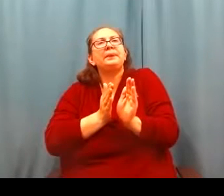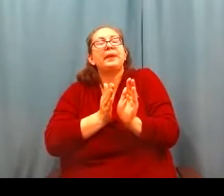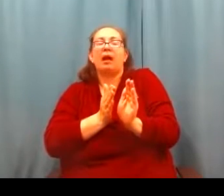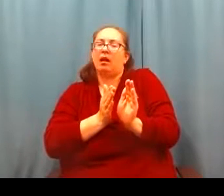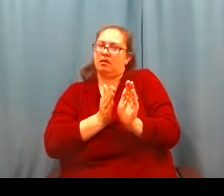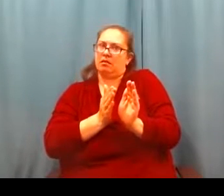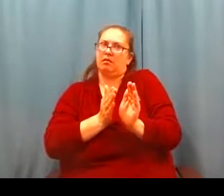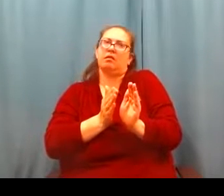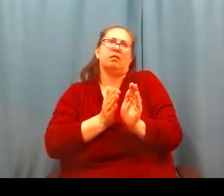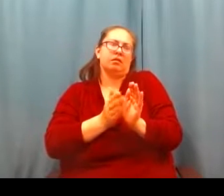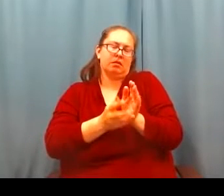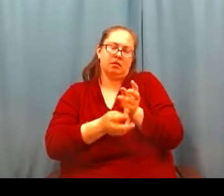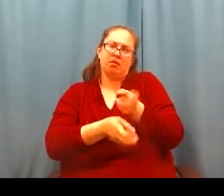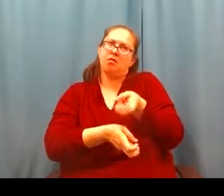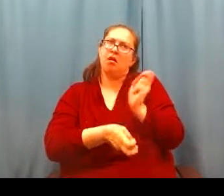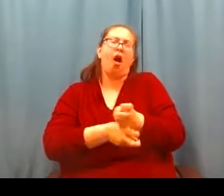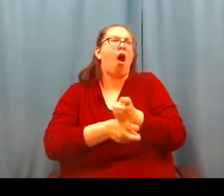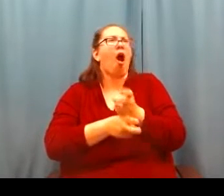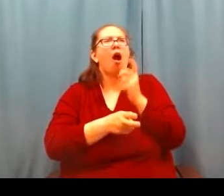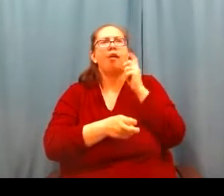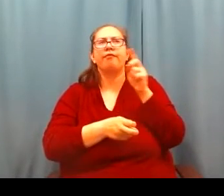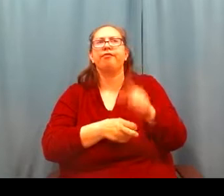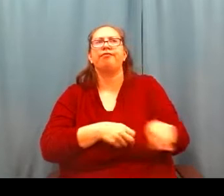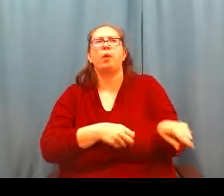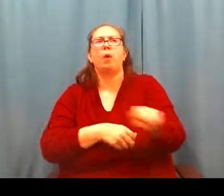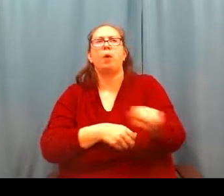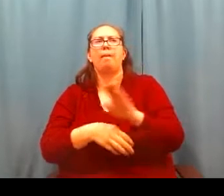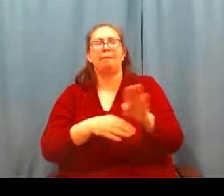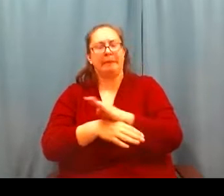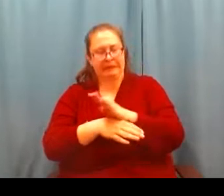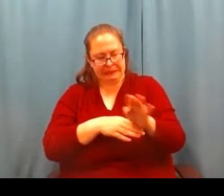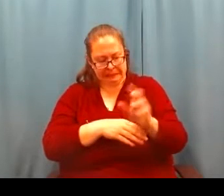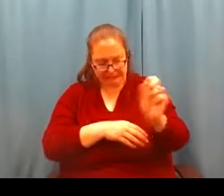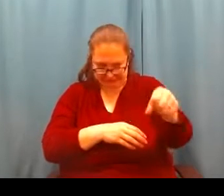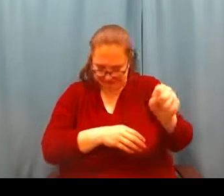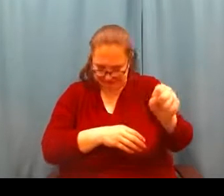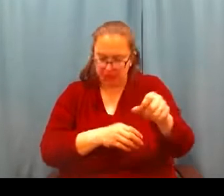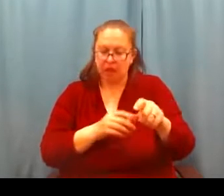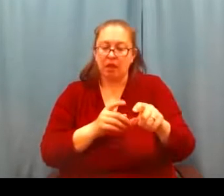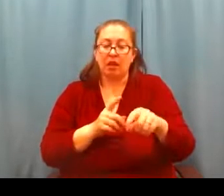for some of these businesses, but it's necessary to